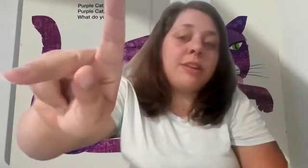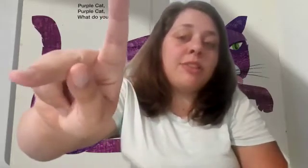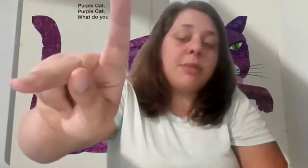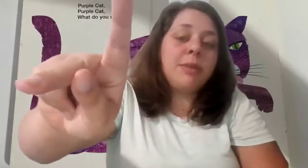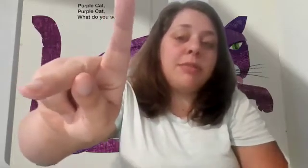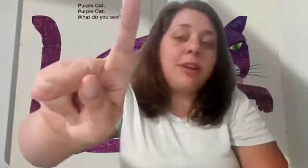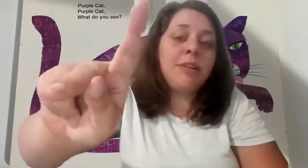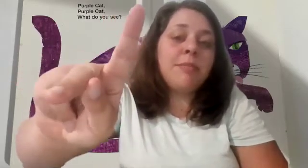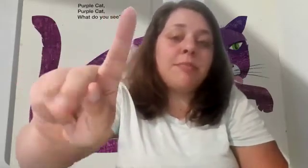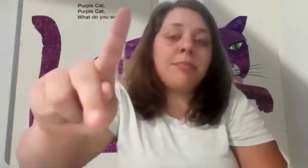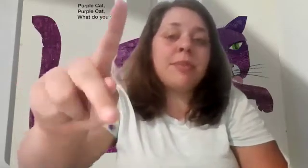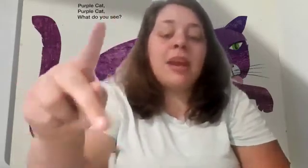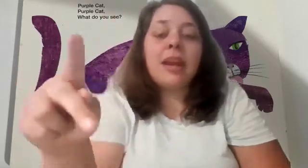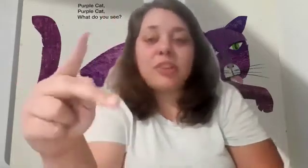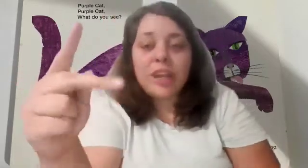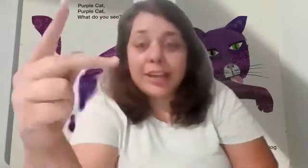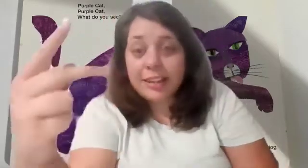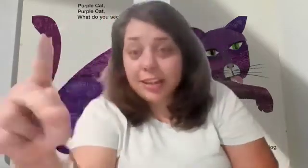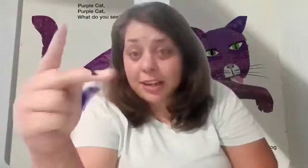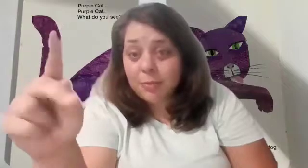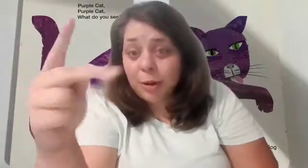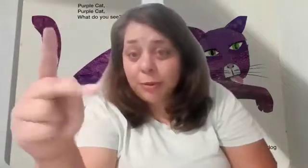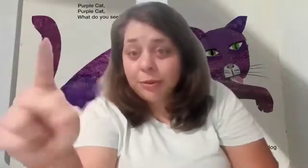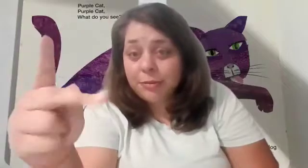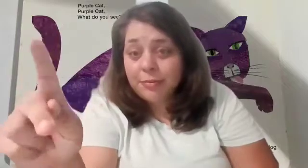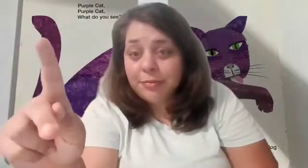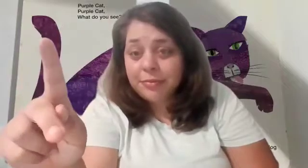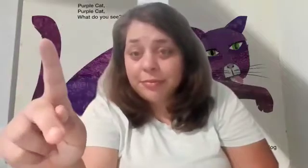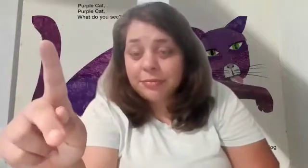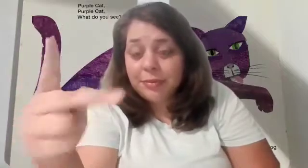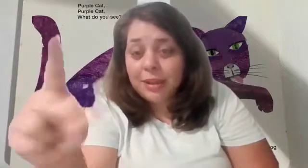thumb is touching my middle finger. And I shake it, and that's purple.